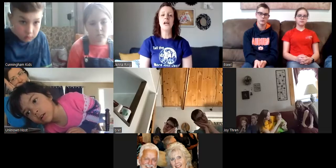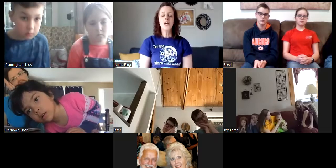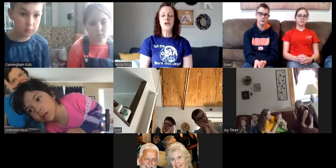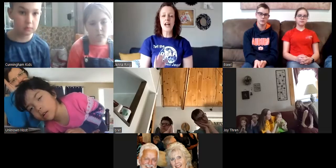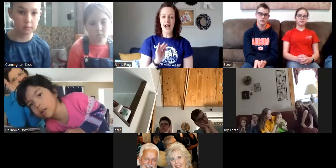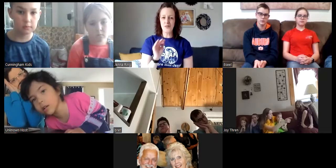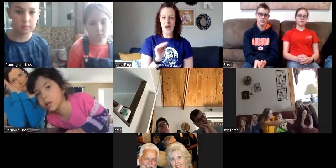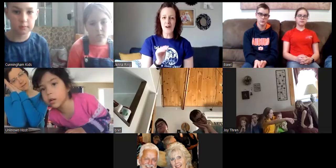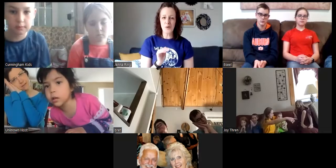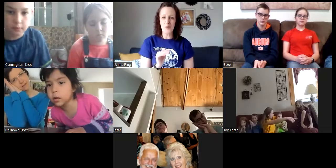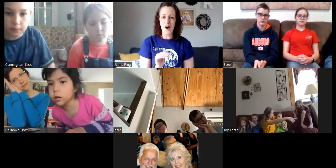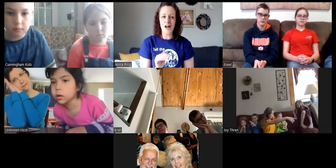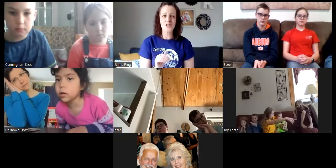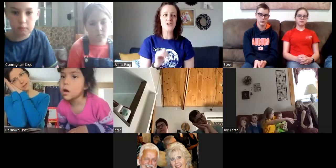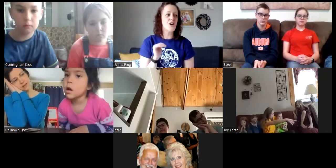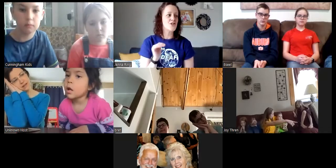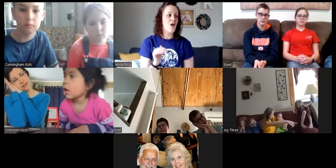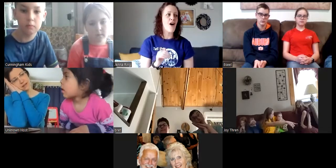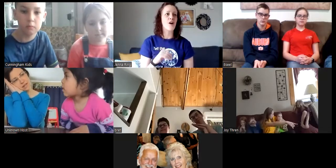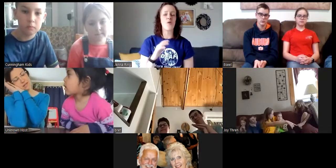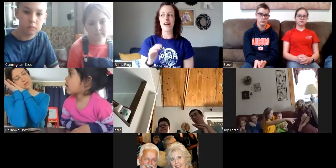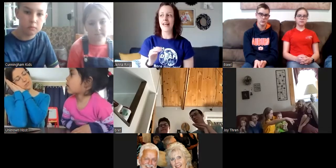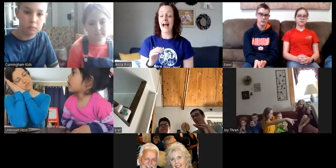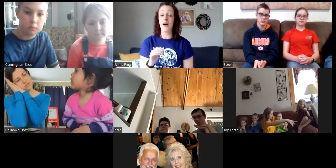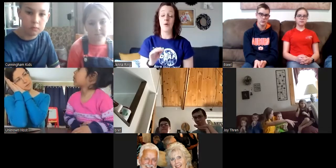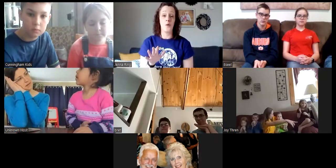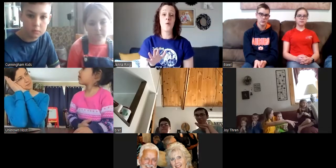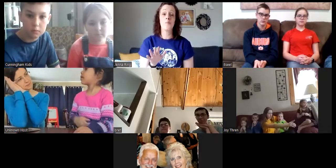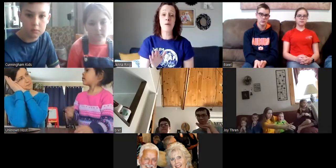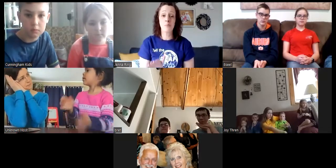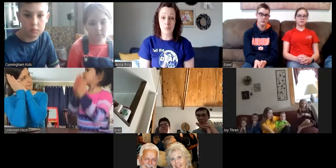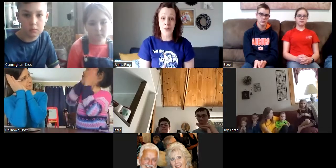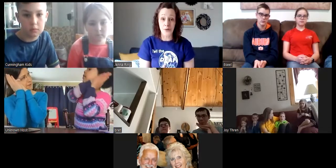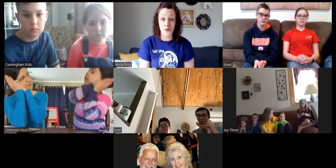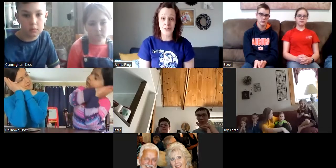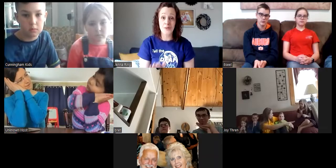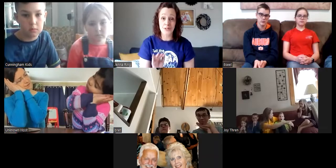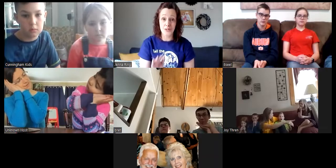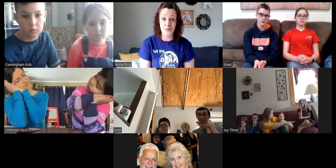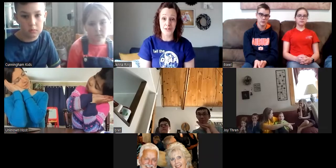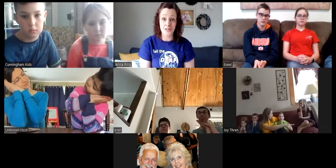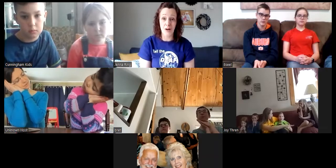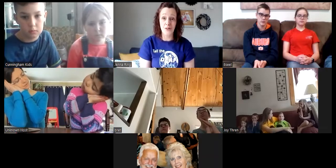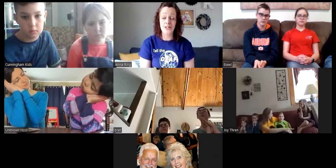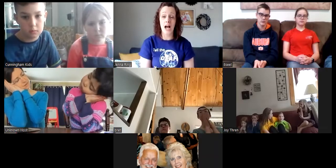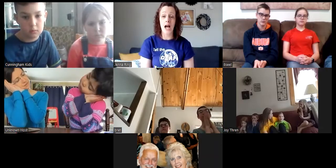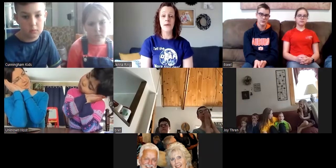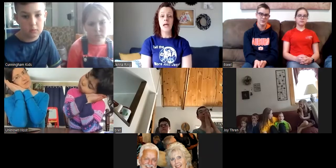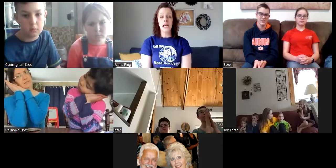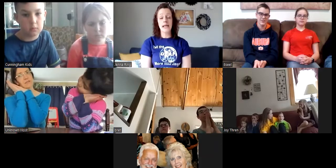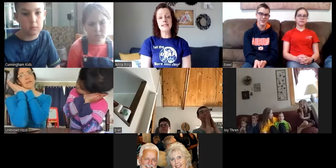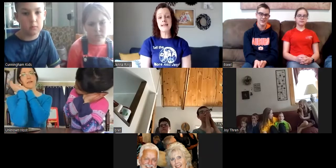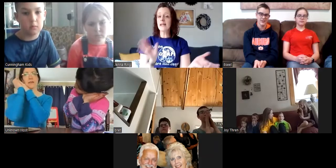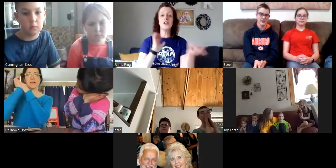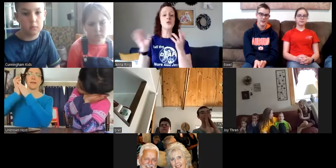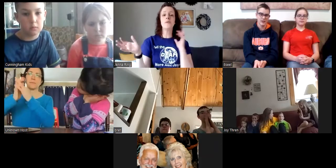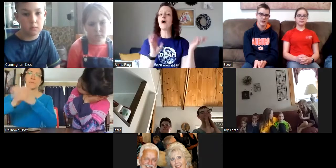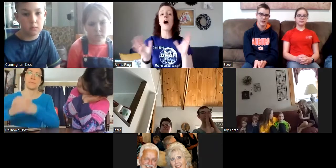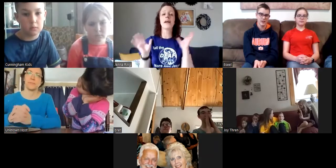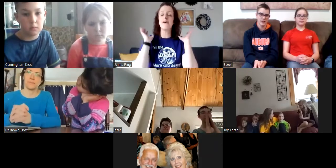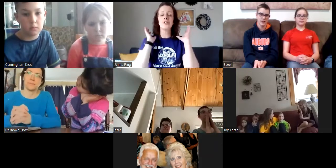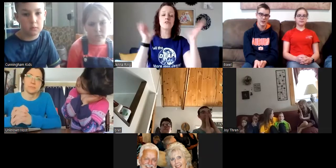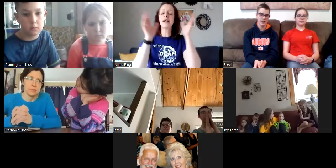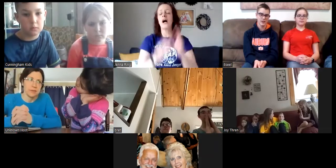kind of funny. You know, have you ever watched a dog or a cat? My brother used to do this all the time. He'd sit there and